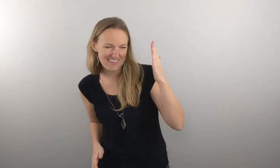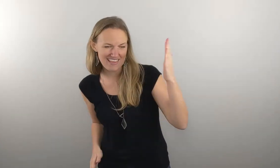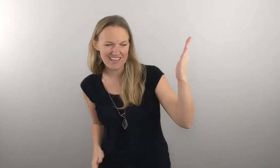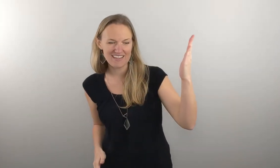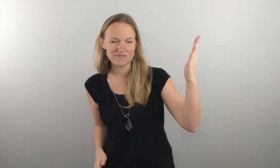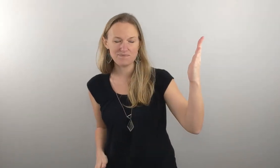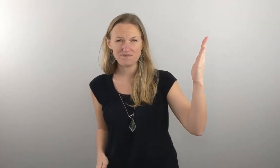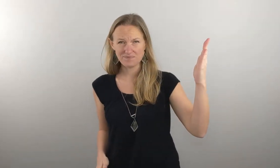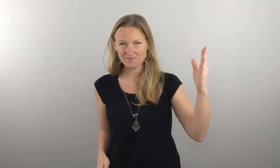thee,